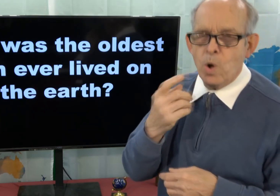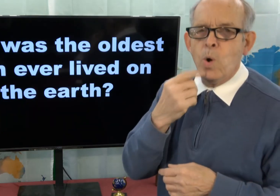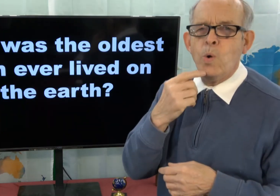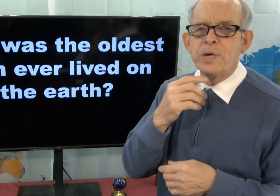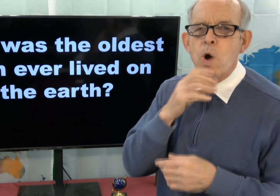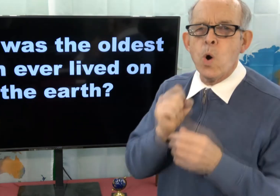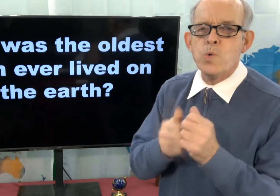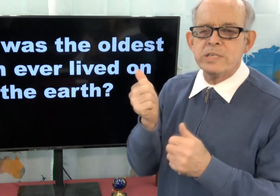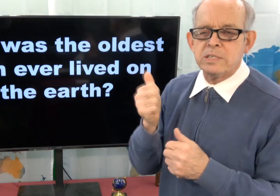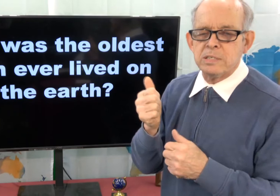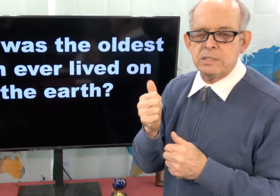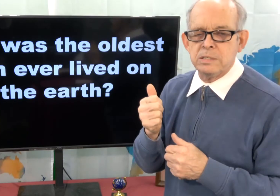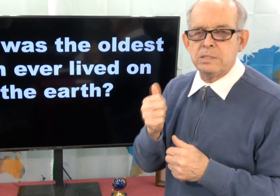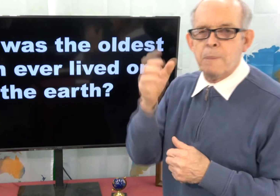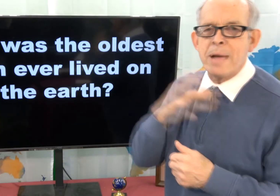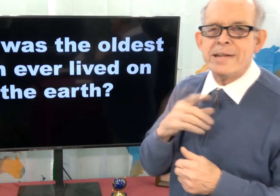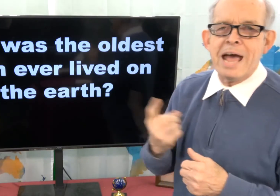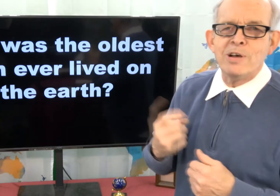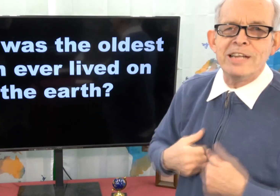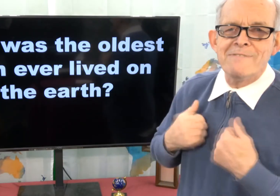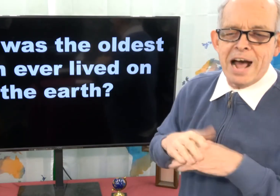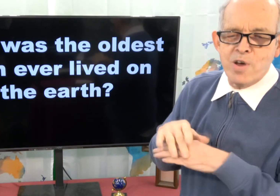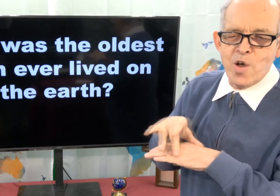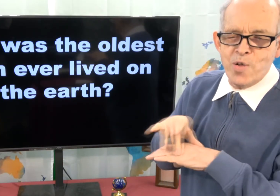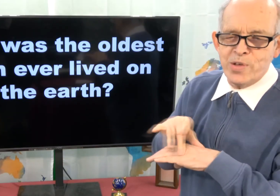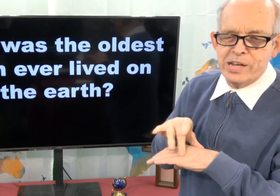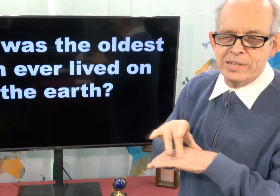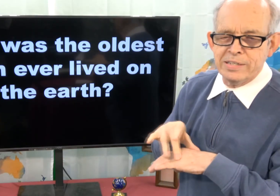Who the oldest man ever lived on earth?